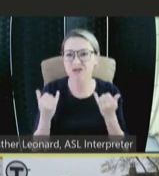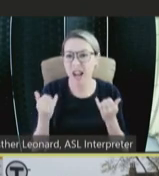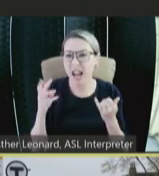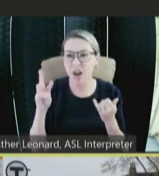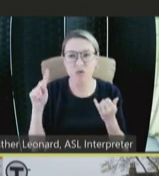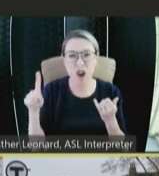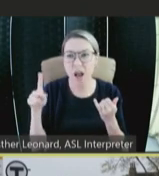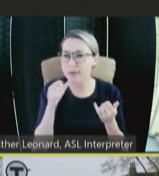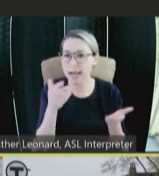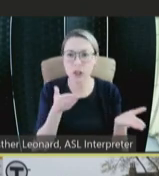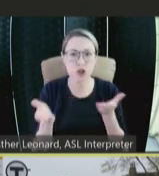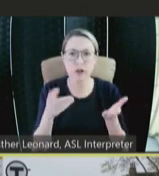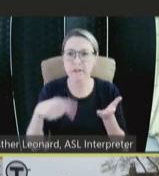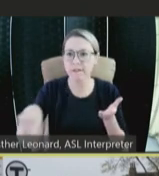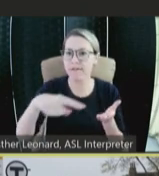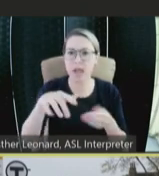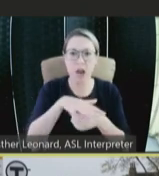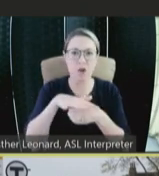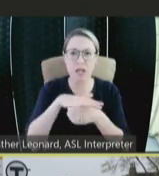today.